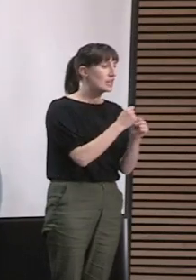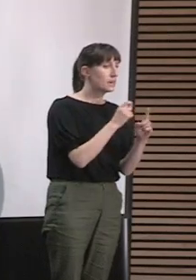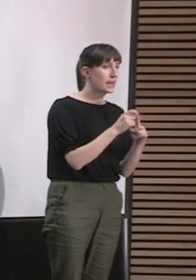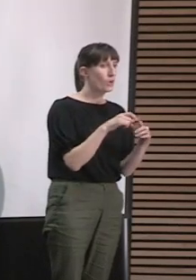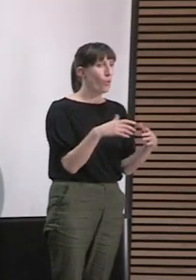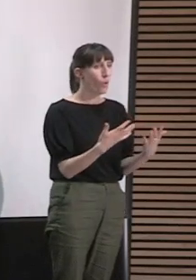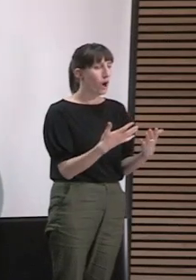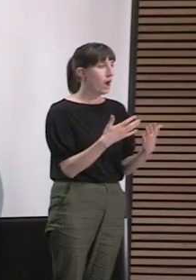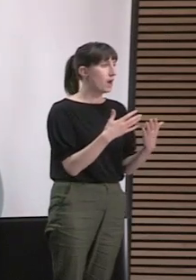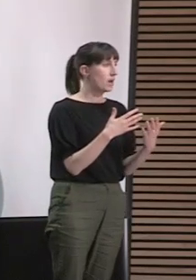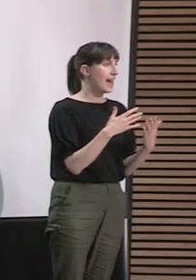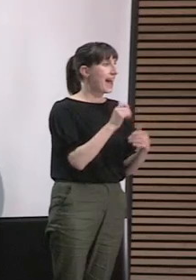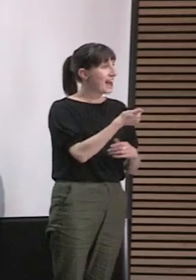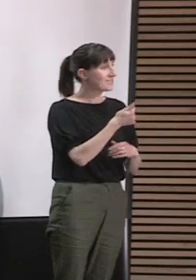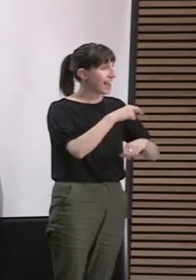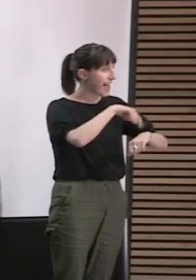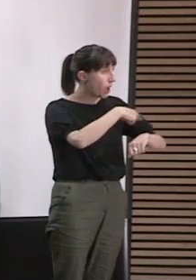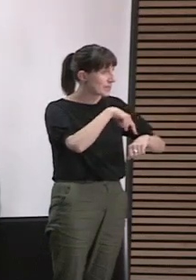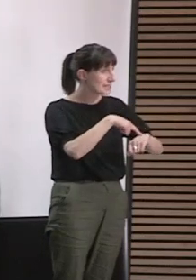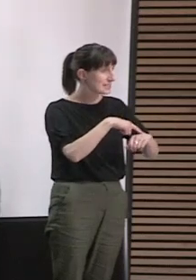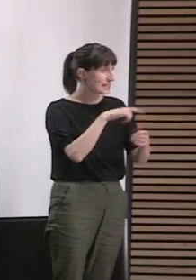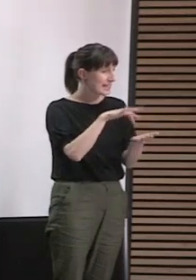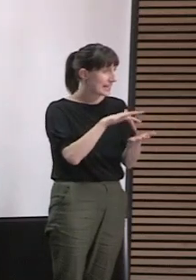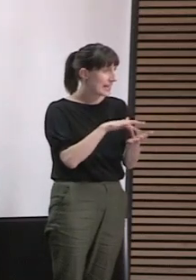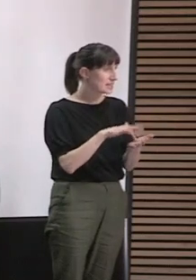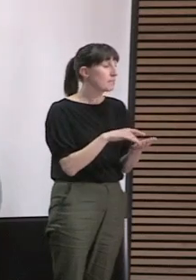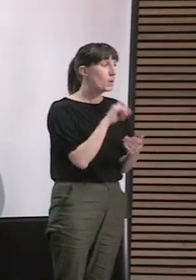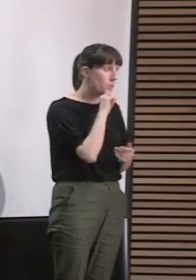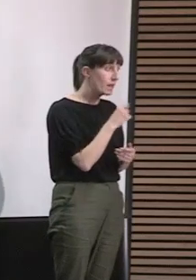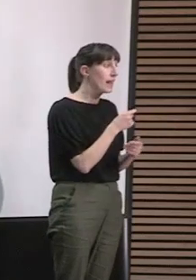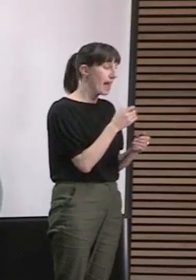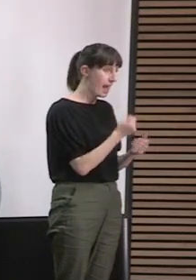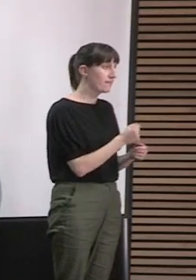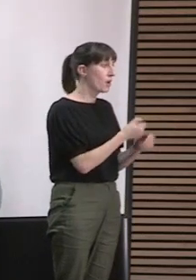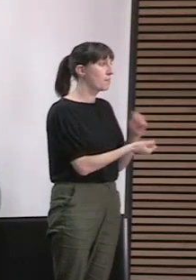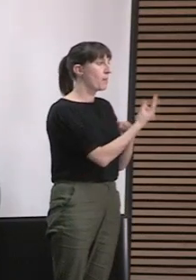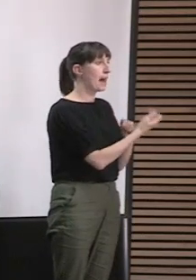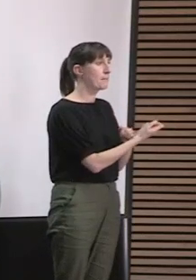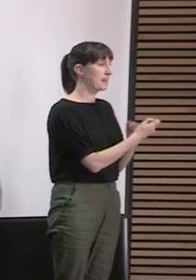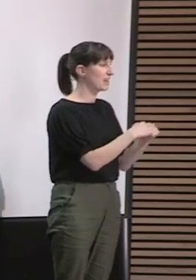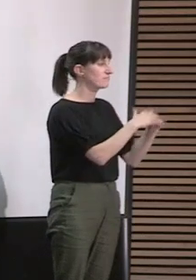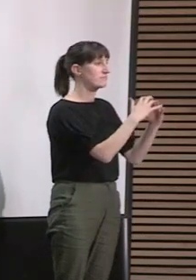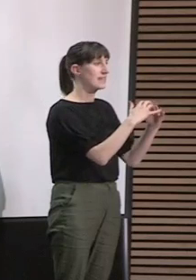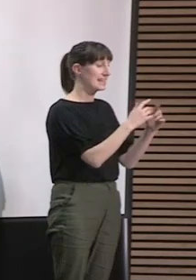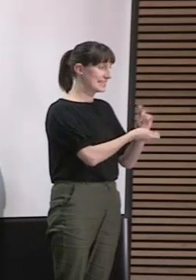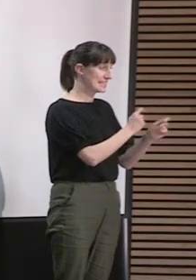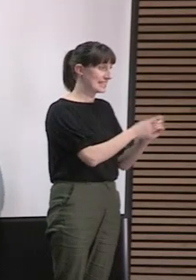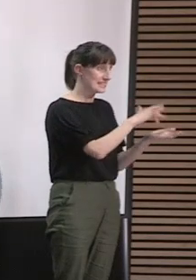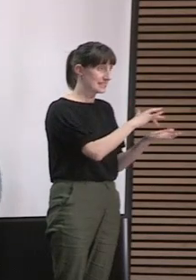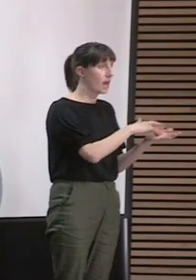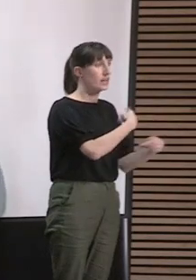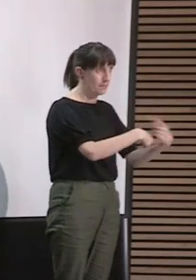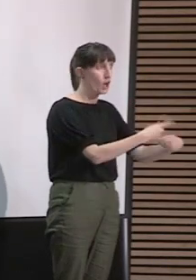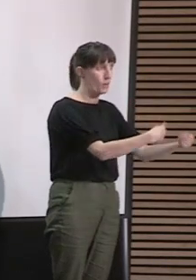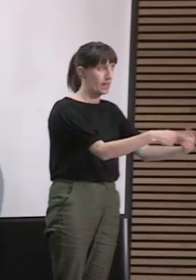will actually involve continuing use of pop-up testing sites. We want to keep that surveillance testing rate at a good, healthy